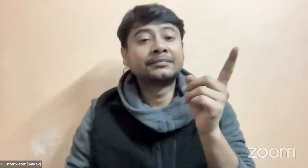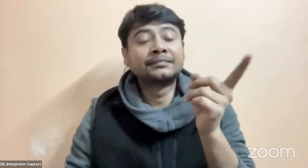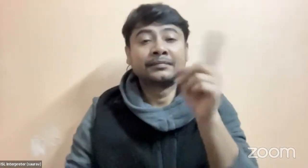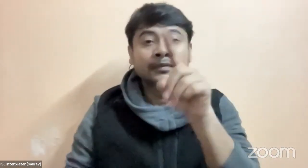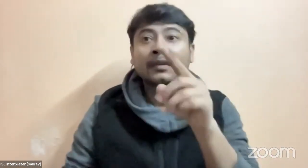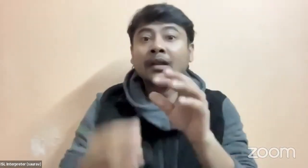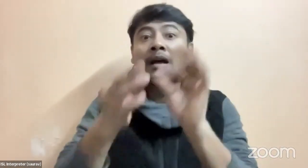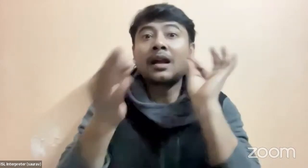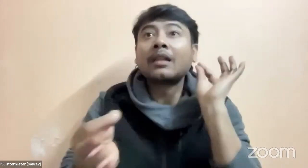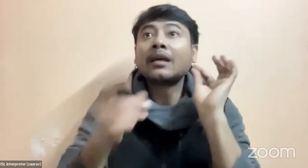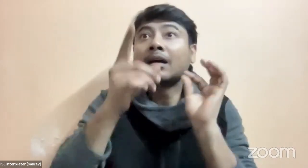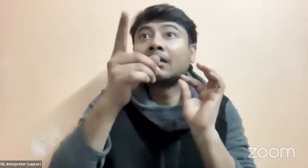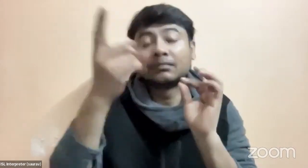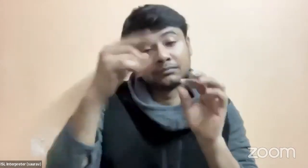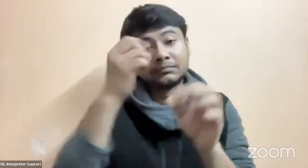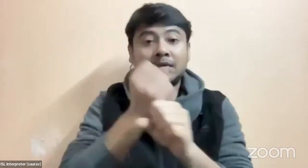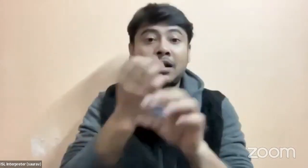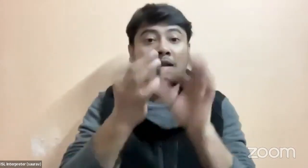Radharani as Gadadhar,